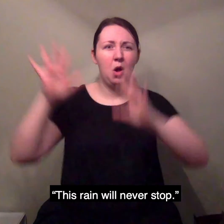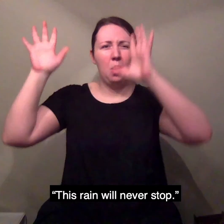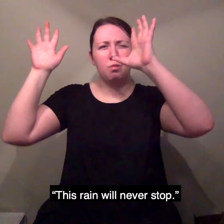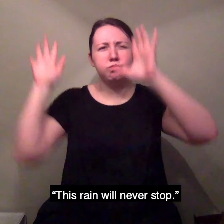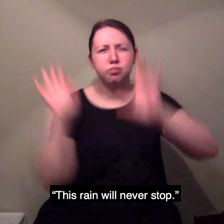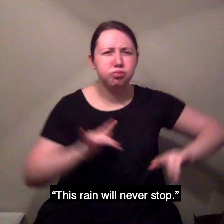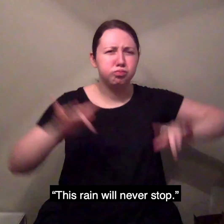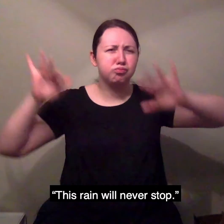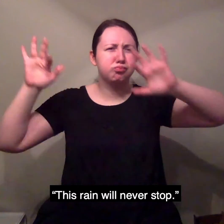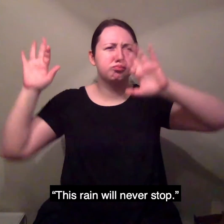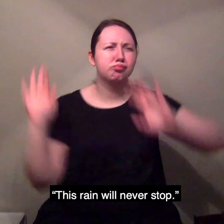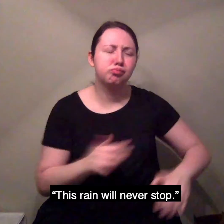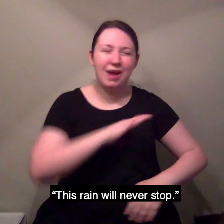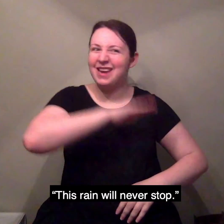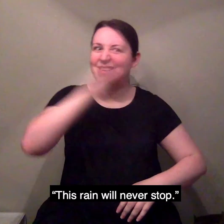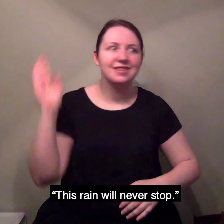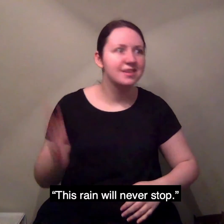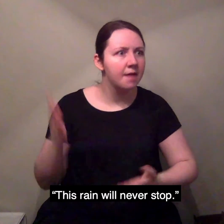This rain will never stop.